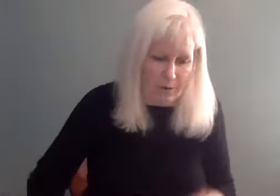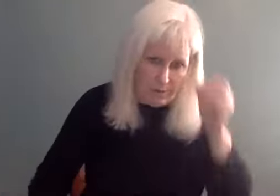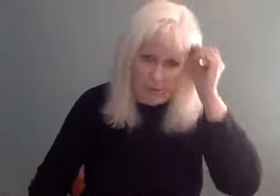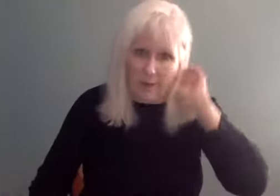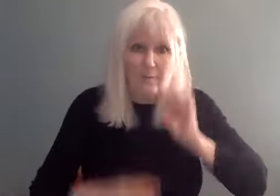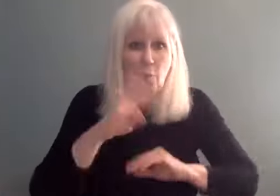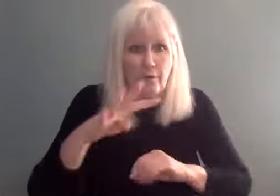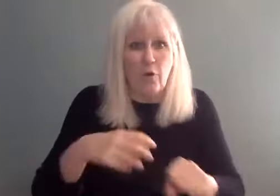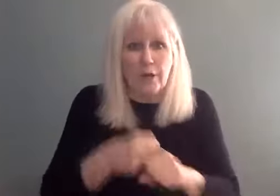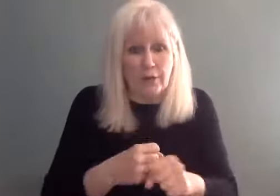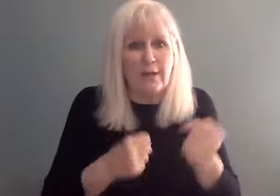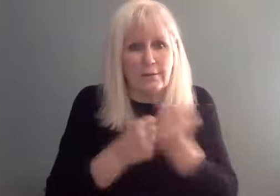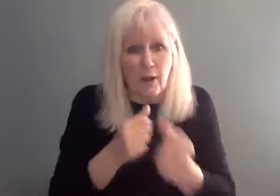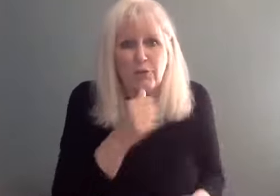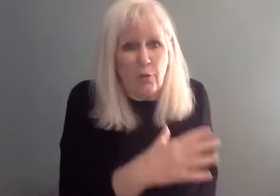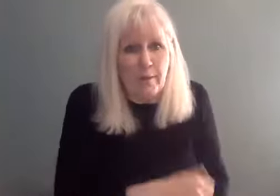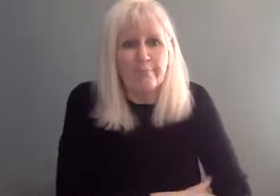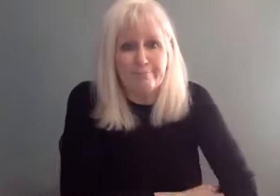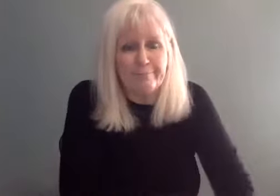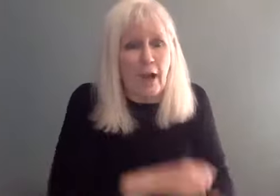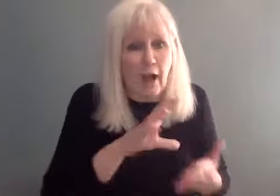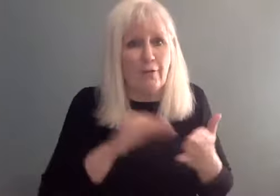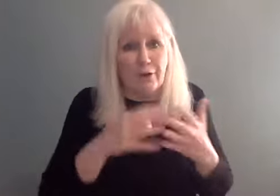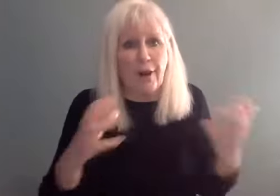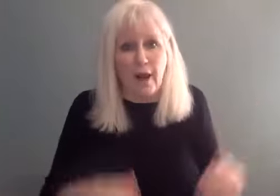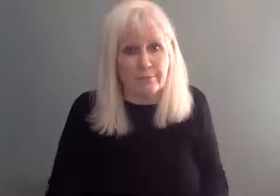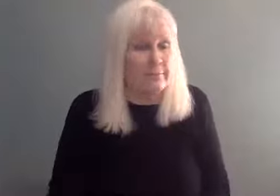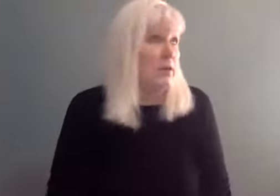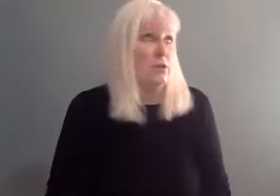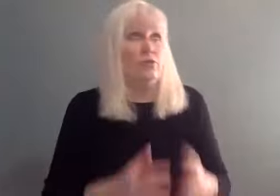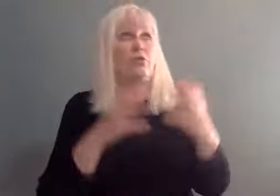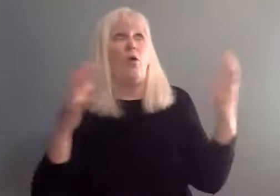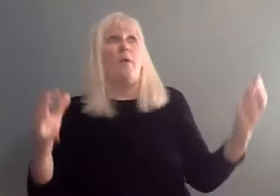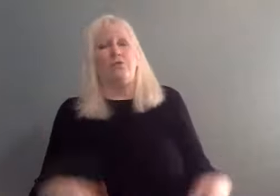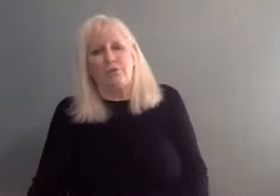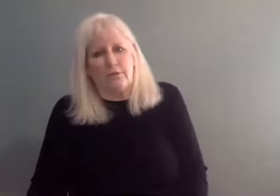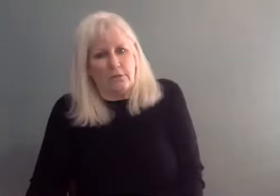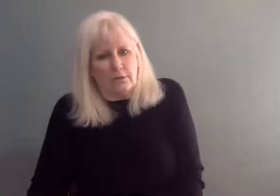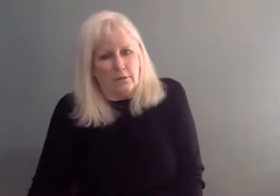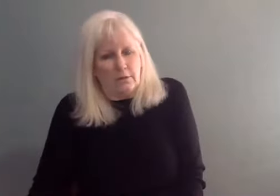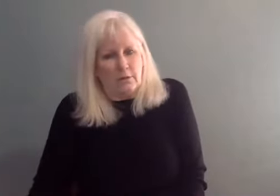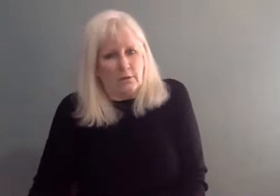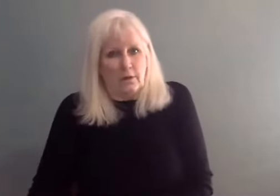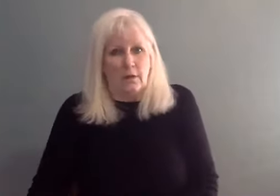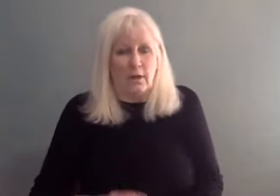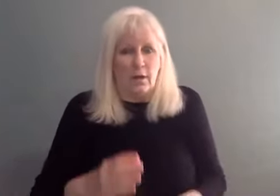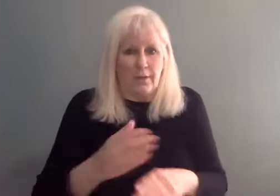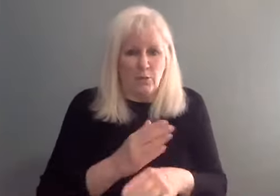and I've learned a lot. I've learned so much. I learned that between you and me is God, and God falls out. That's if